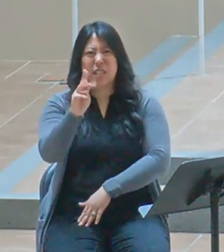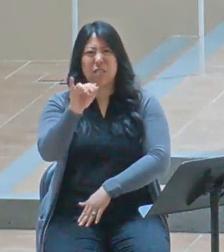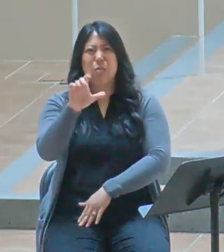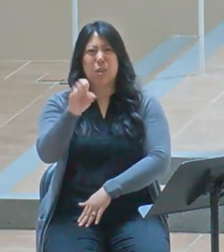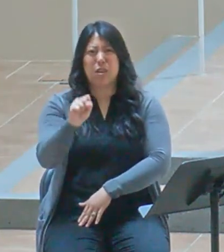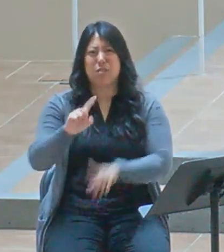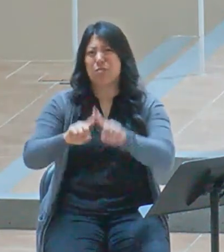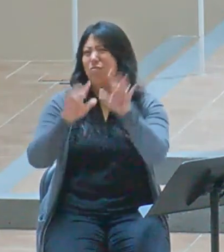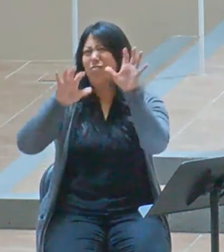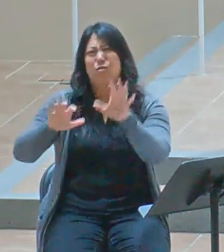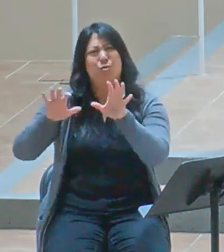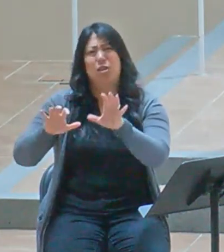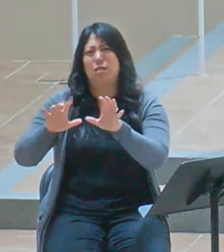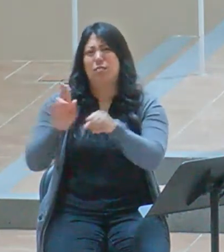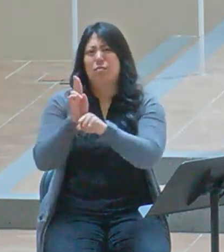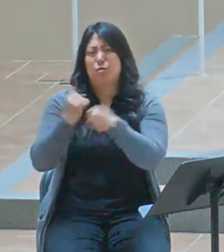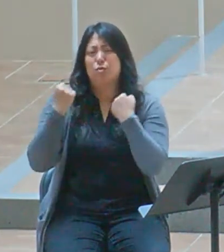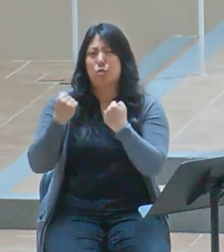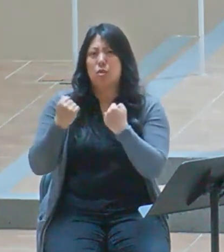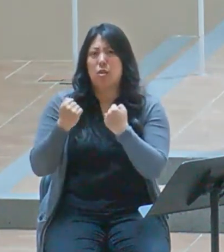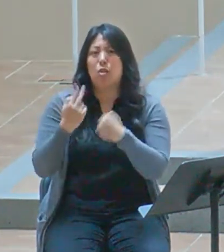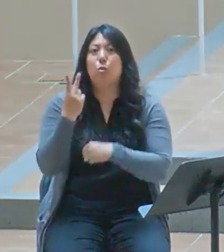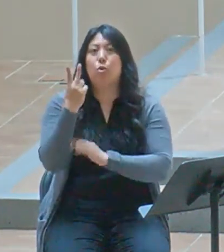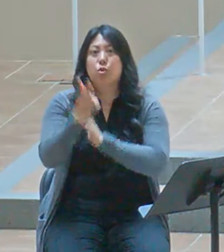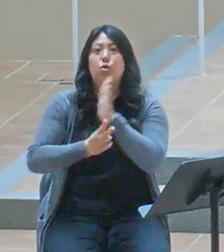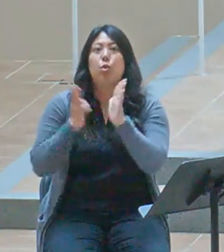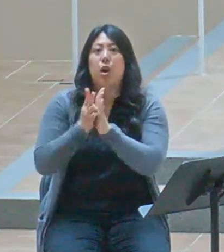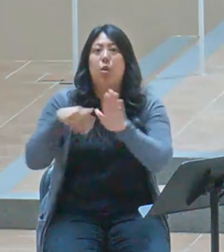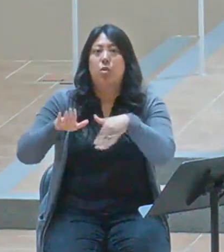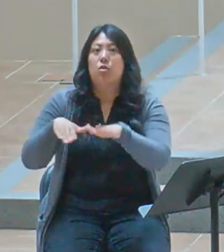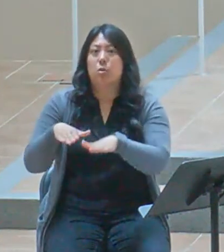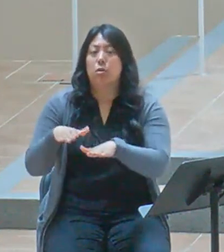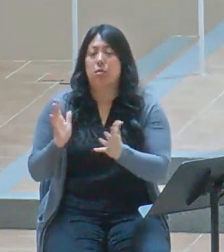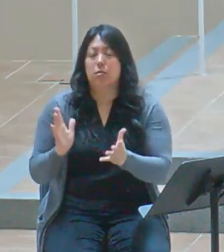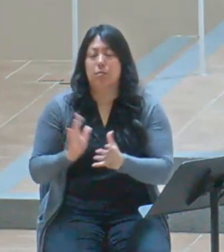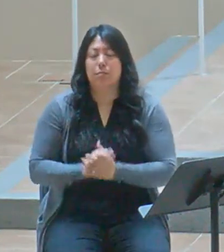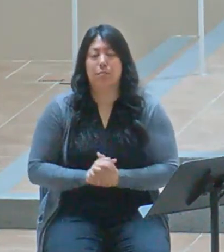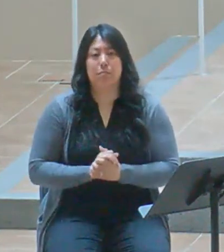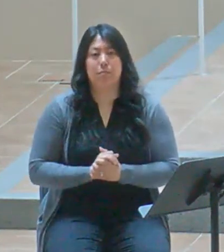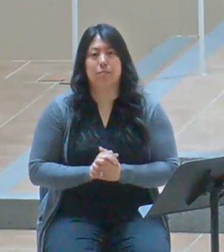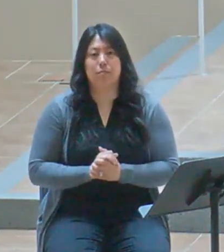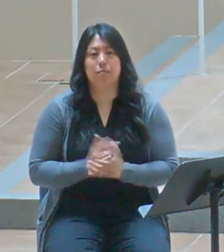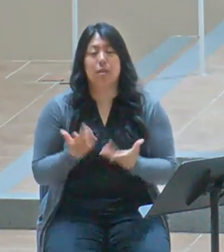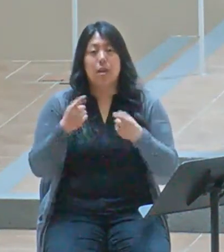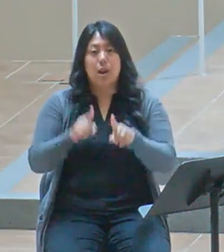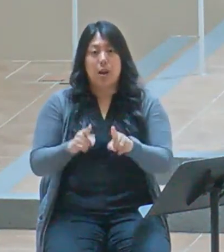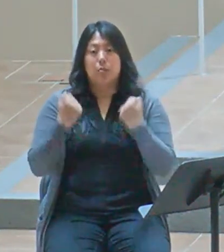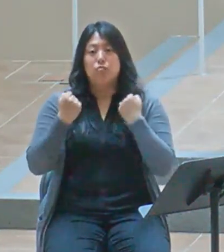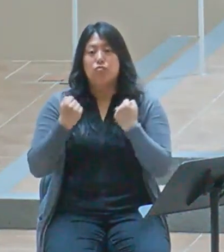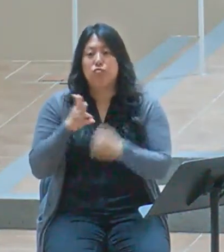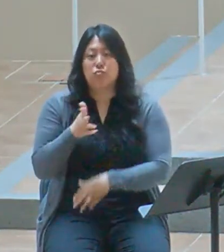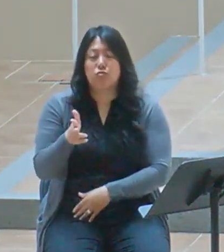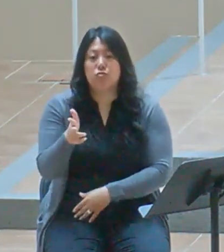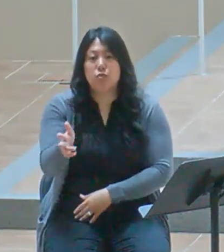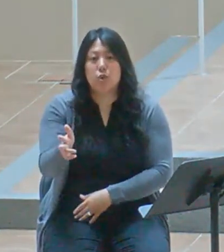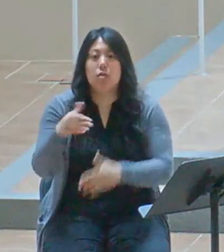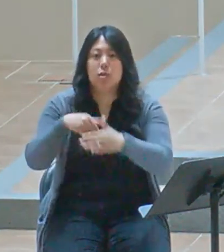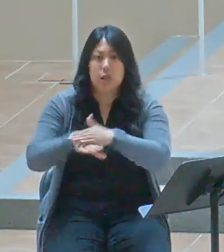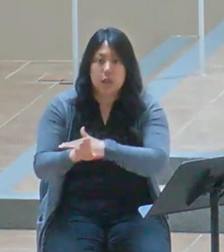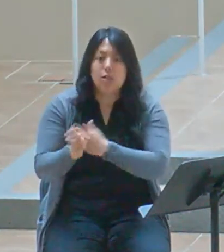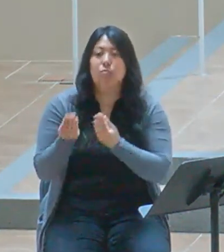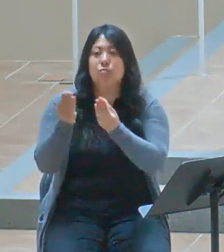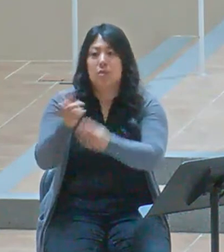raining, so I jumped in my car. It would take 2 hours for me to walk, besides. I got in my car and I drove there,